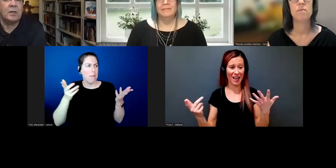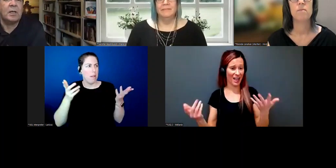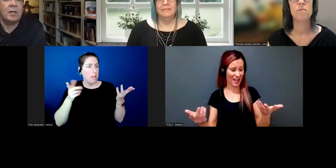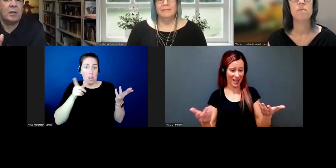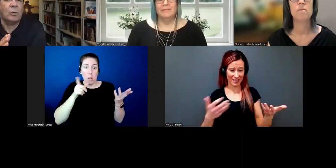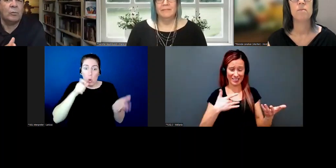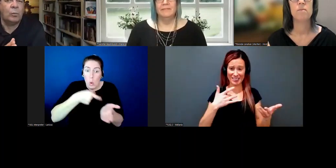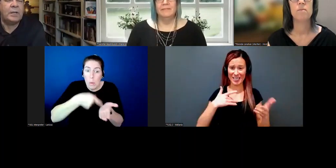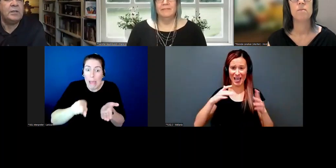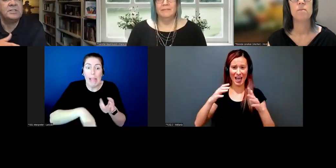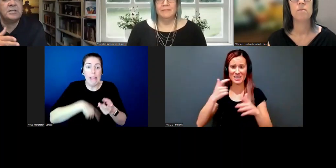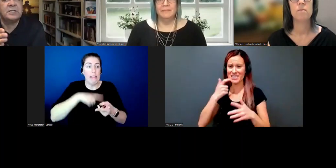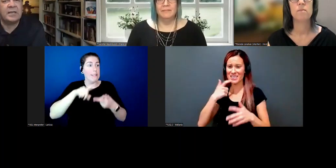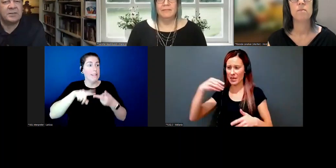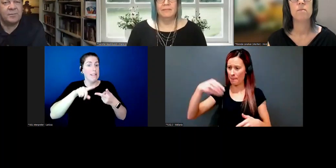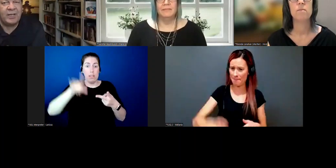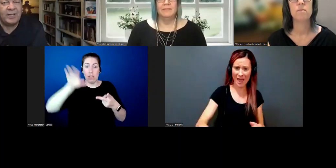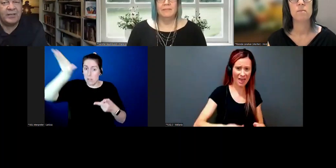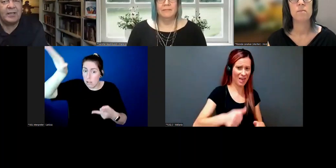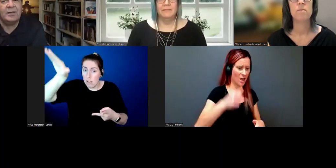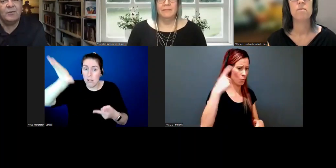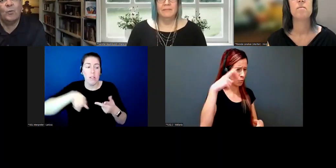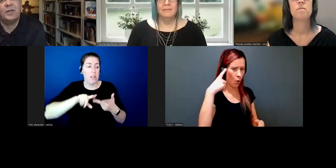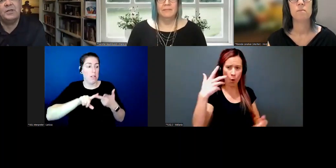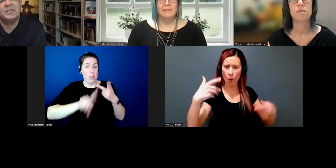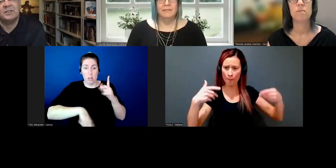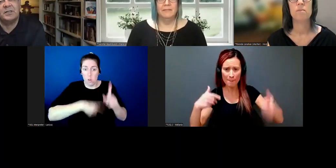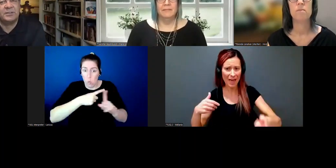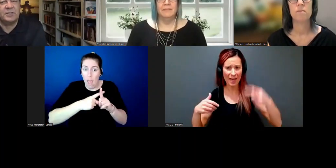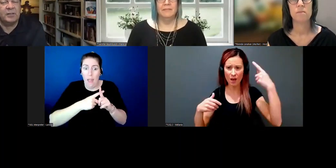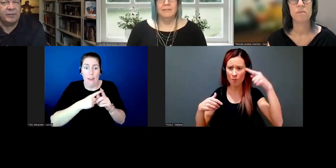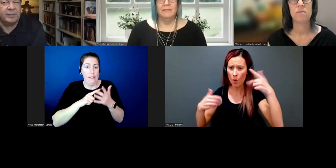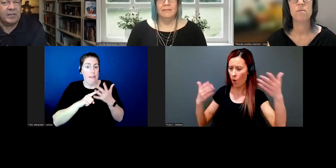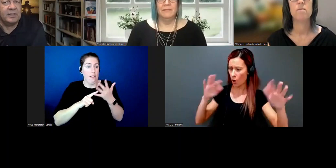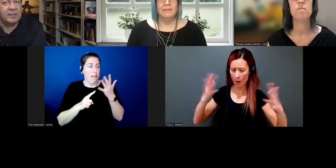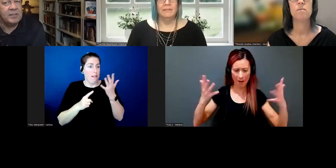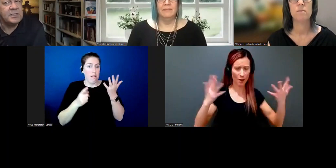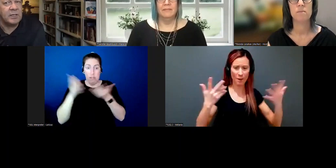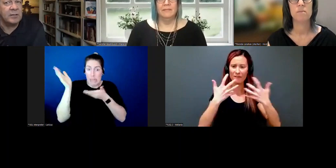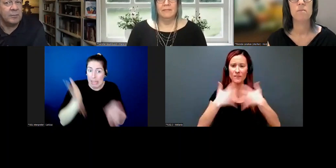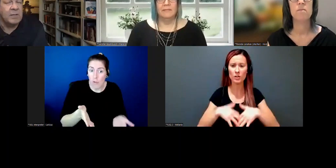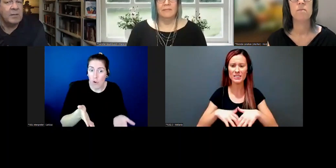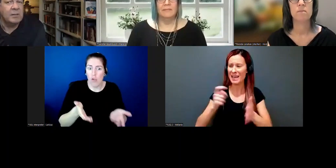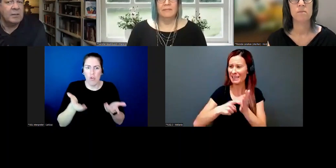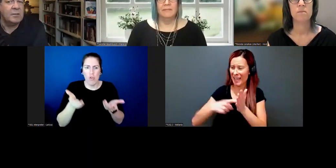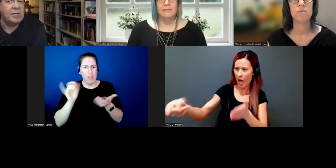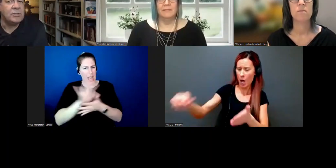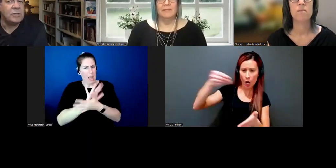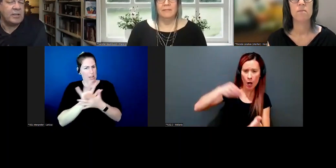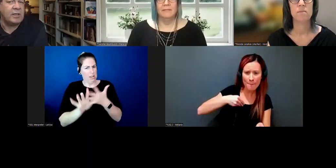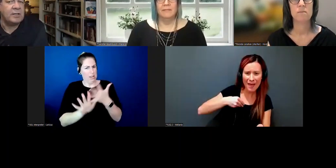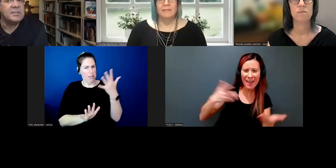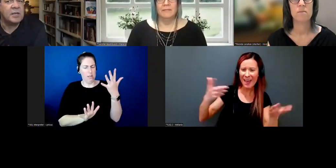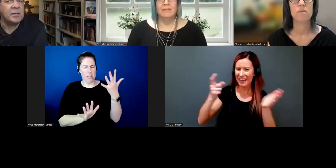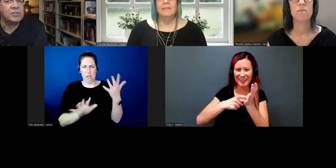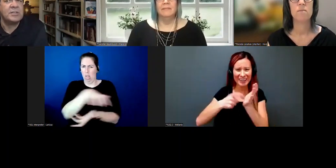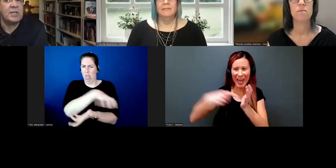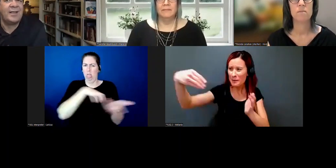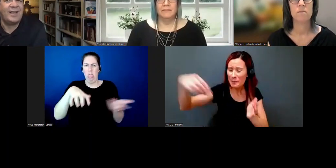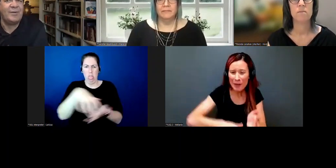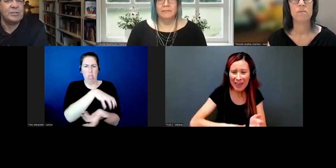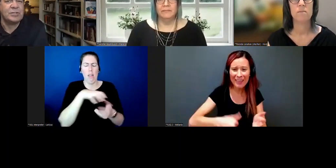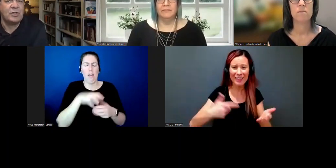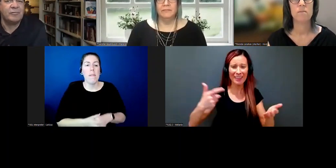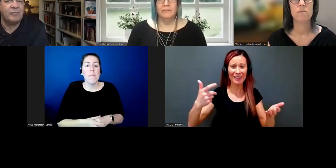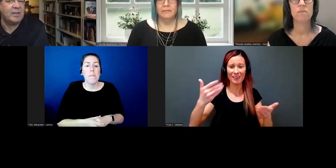and when does it get paid, and when does it get delivered. I think these are the major, and these are issues that